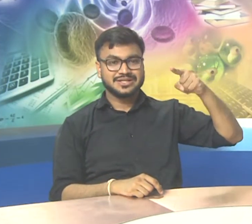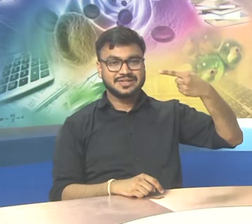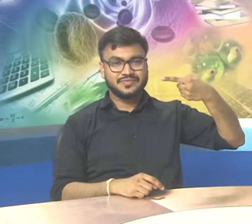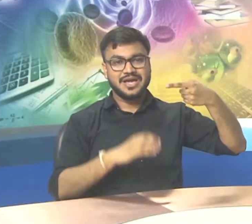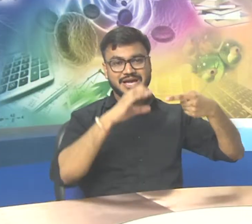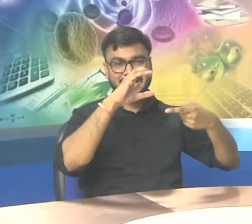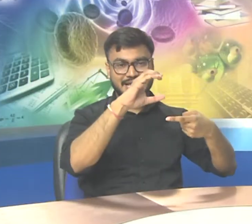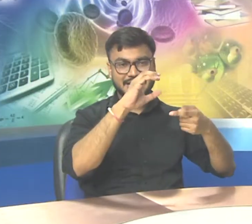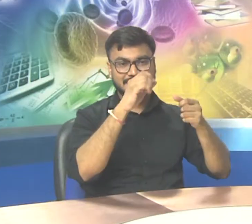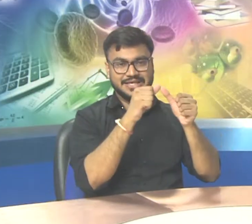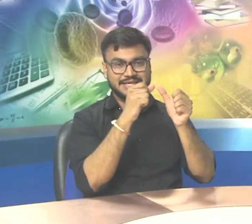What type